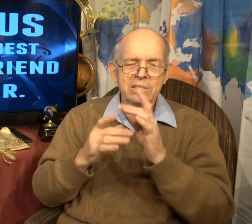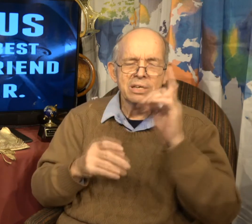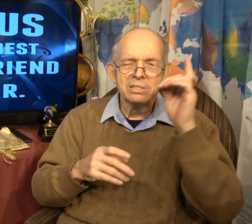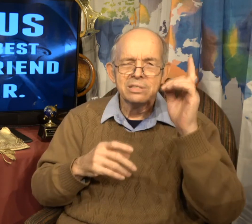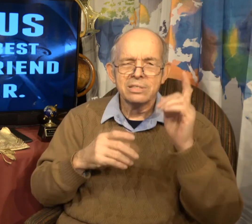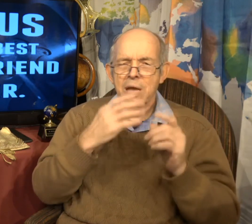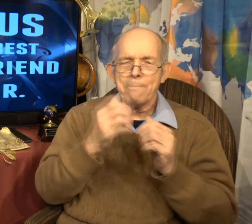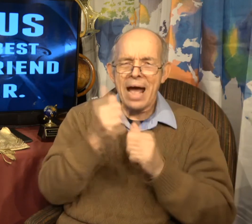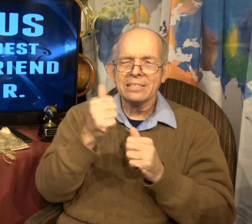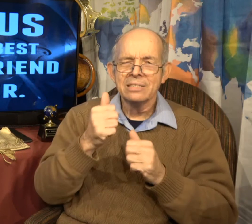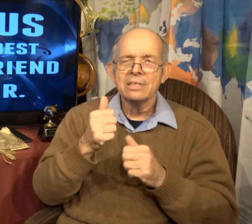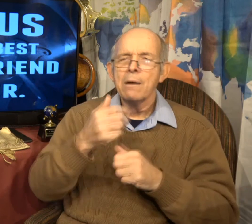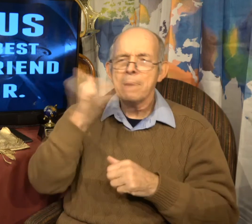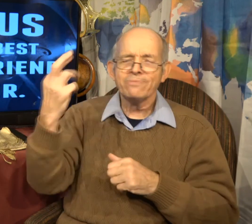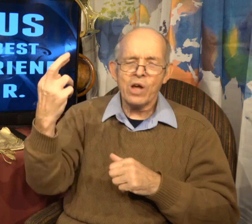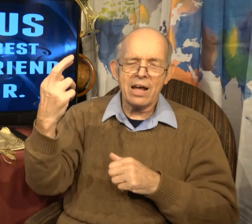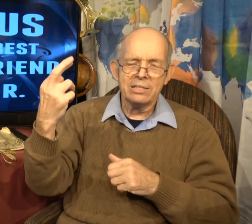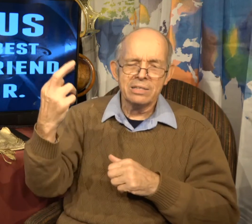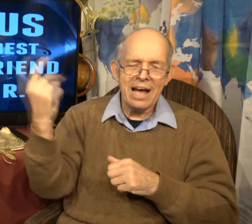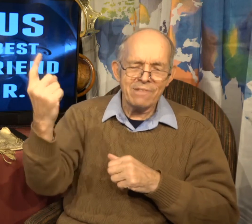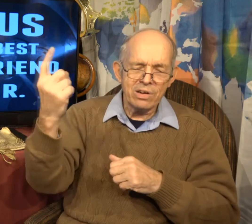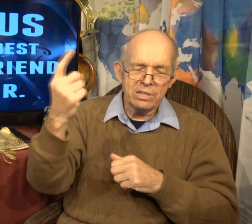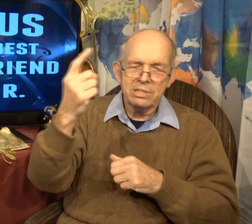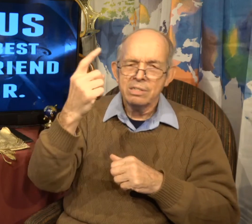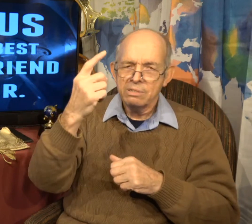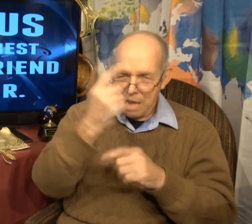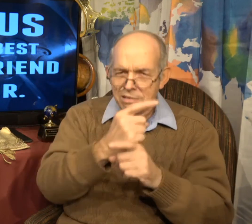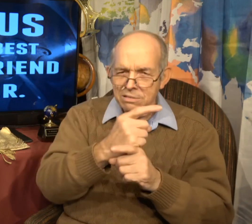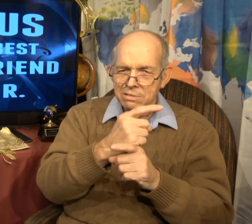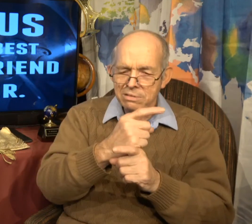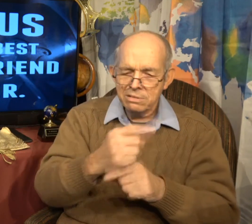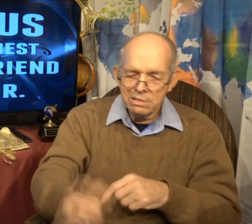Jesus, the best friend ever. Right?